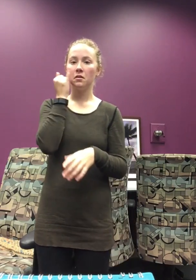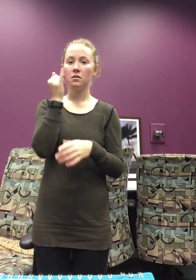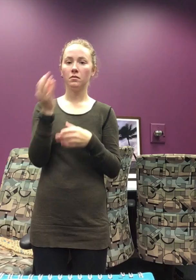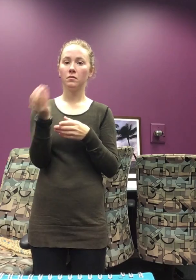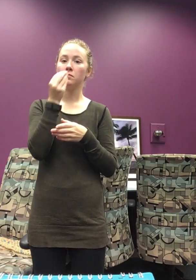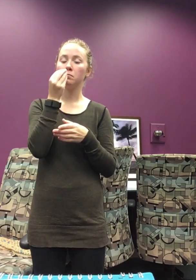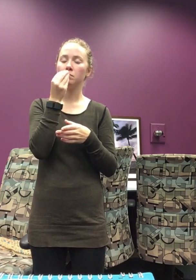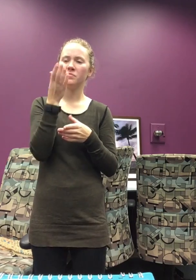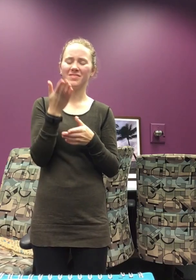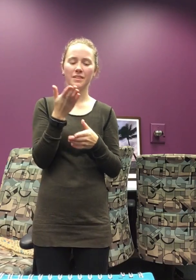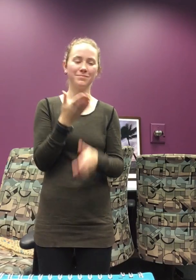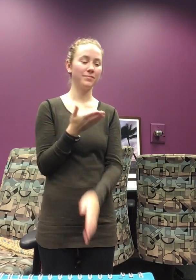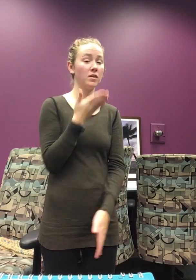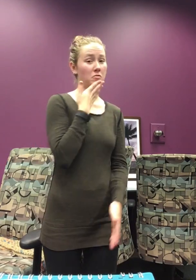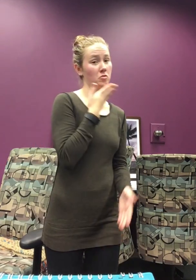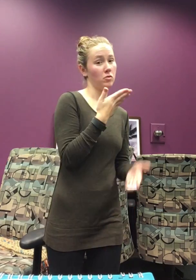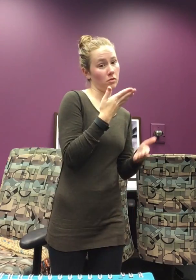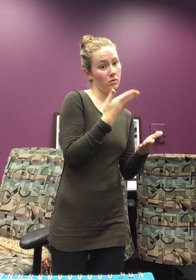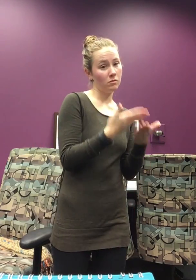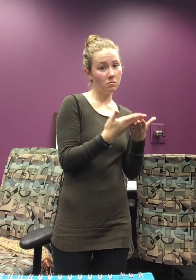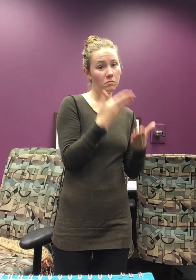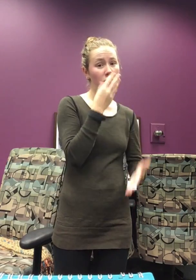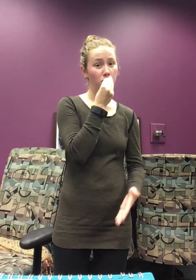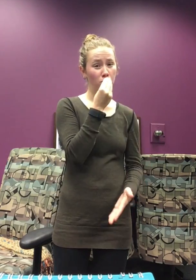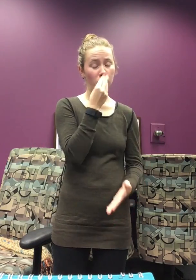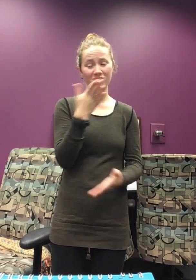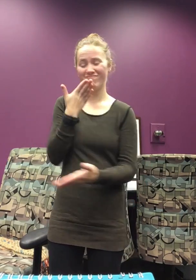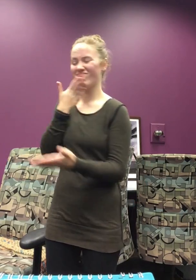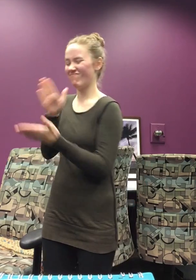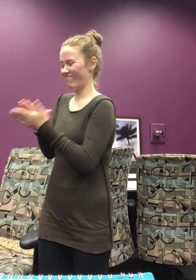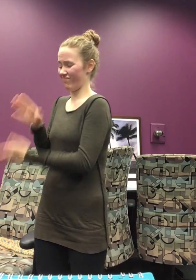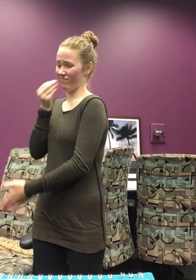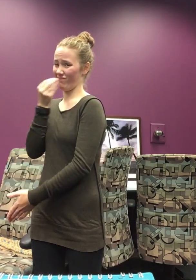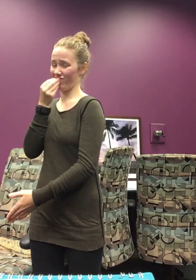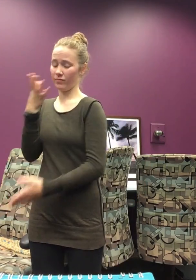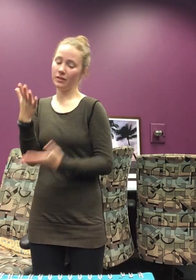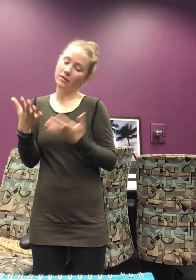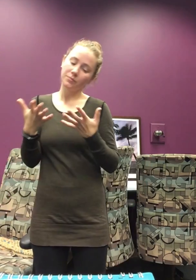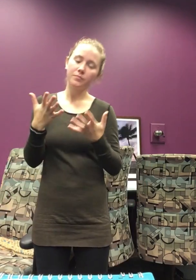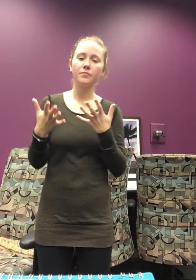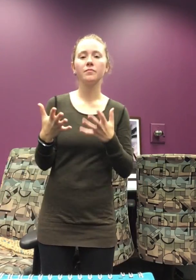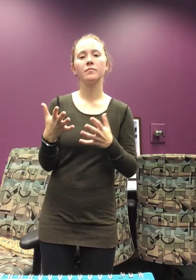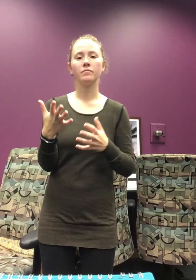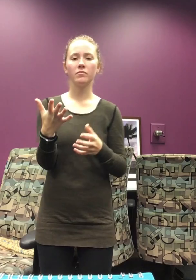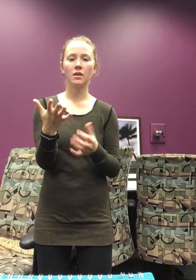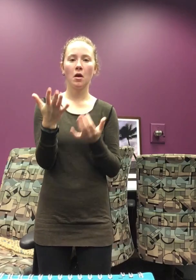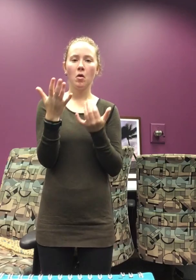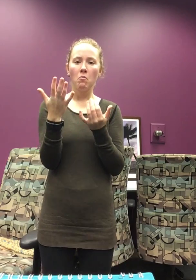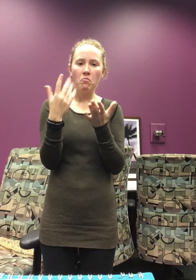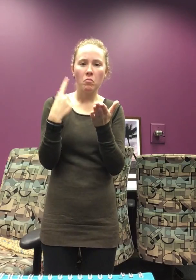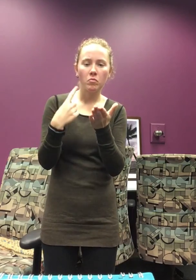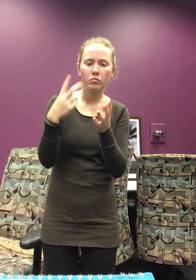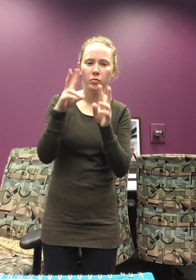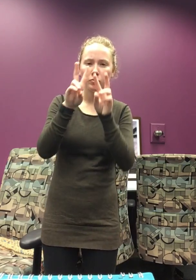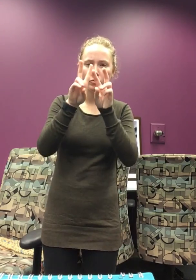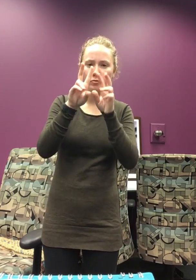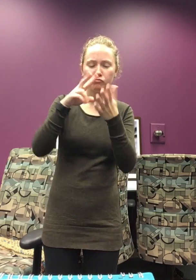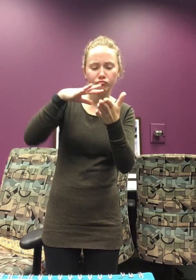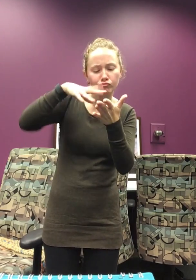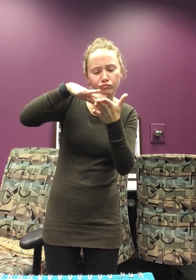is that we want to know more about that and the things that we've read about the tongue when we were doing research on our bodies. It's